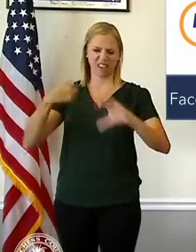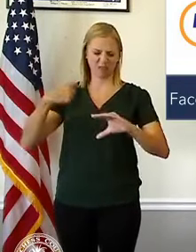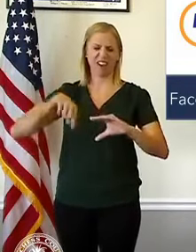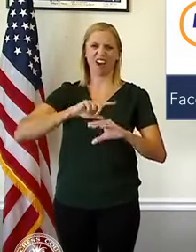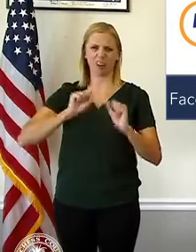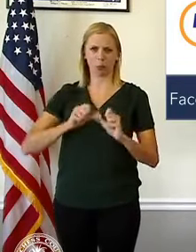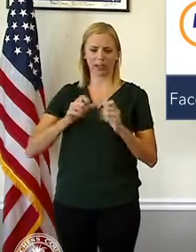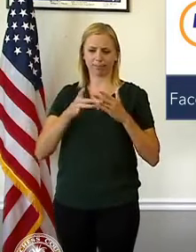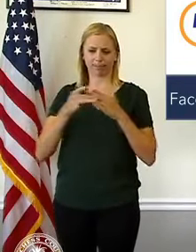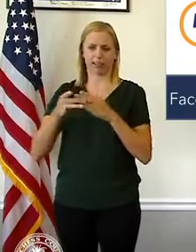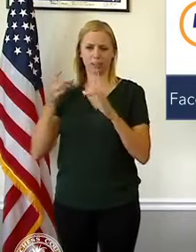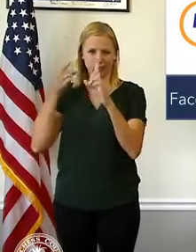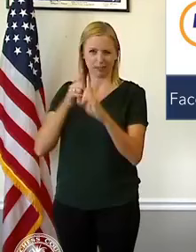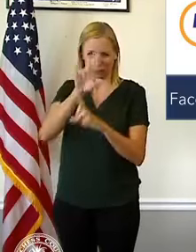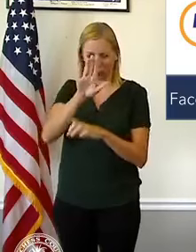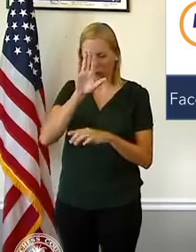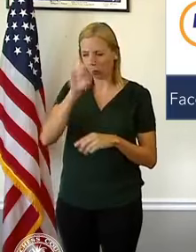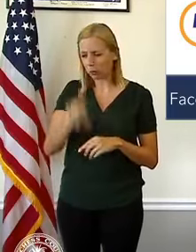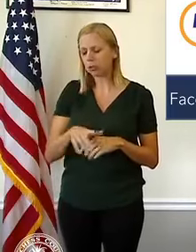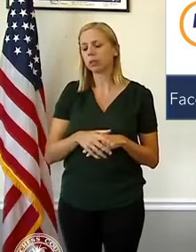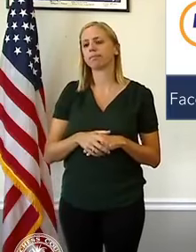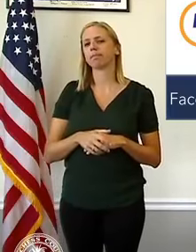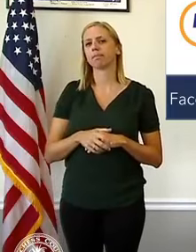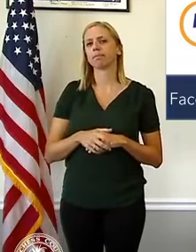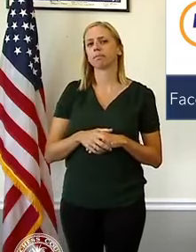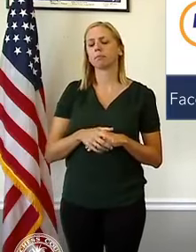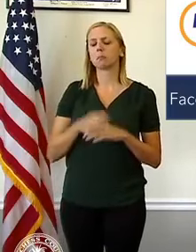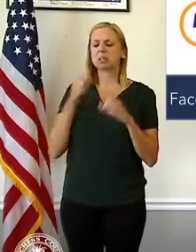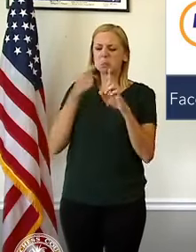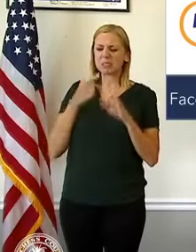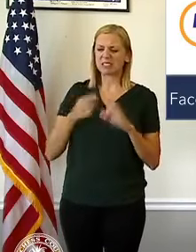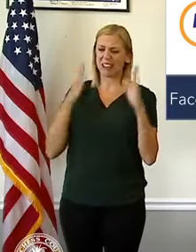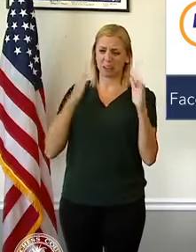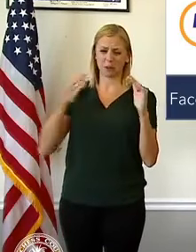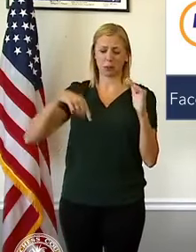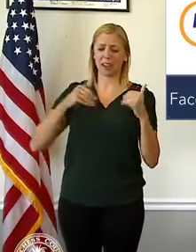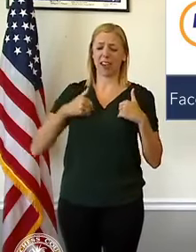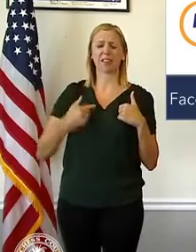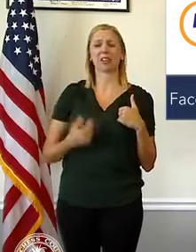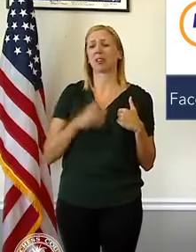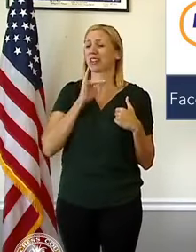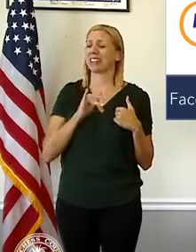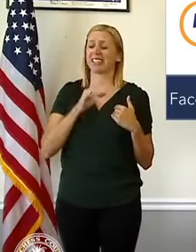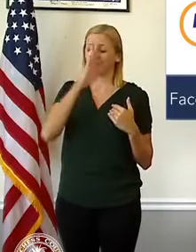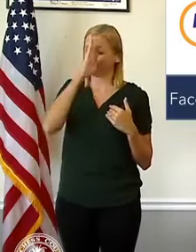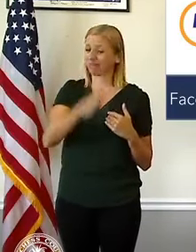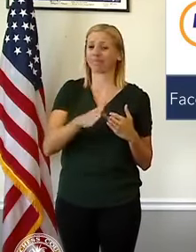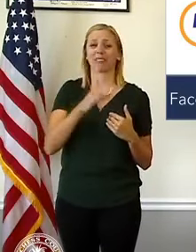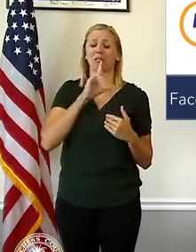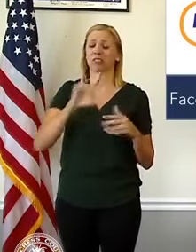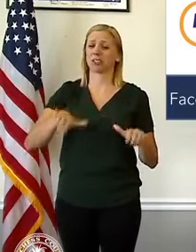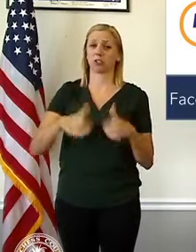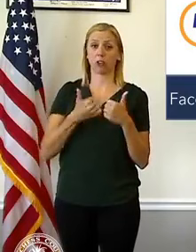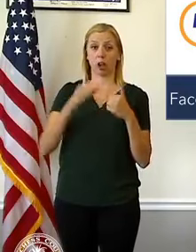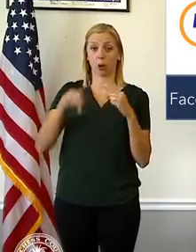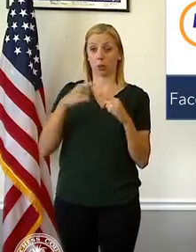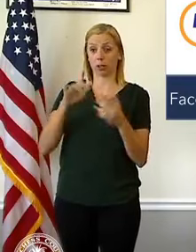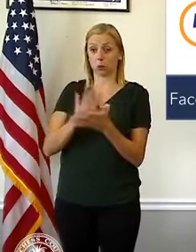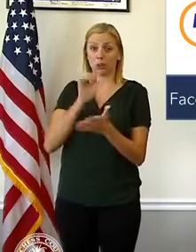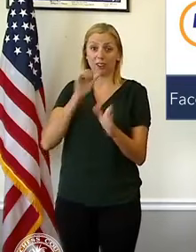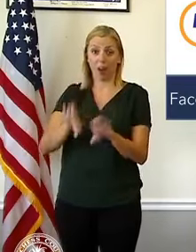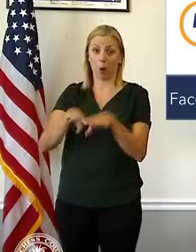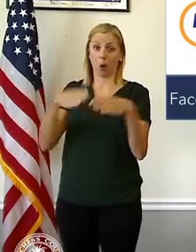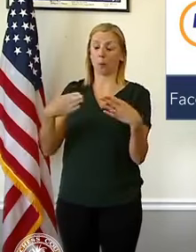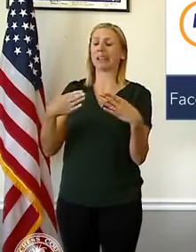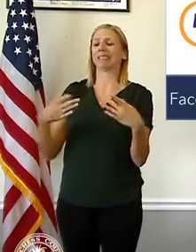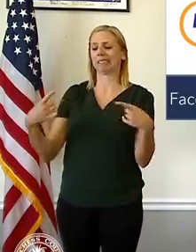give you some direction. But there are certain expectations, and frankly, that's one of the challenges that exists when schools don't reopen, and